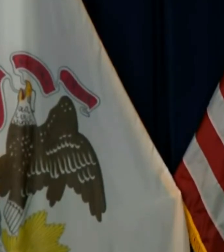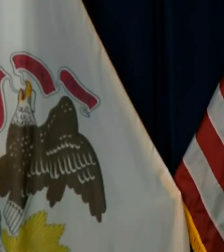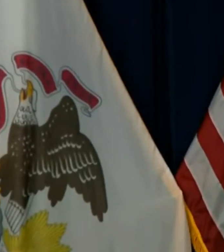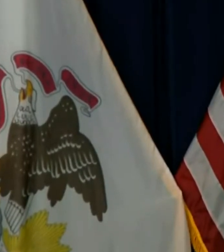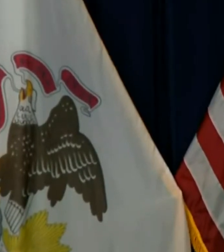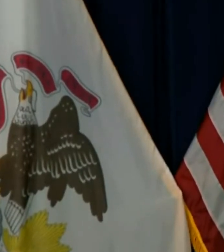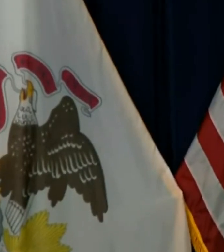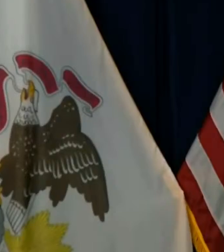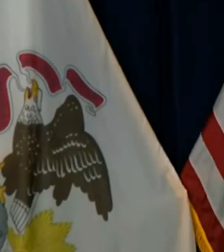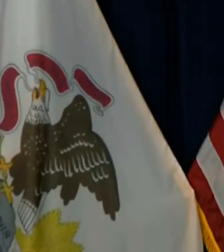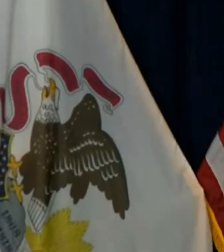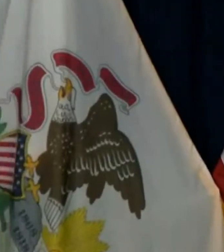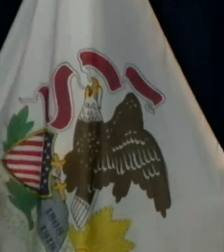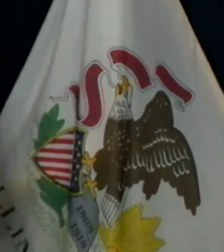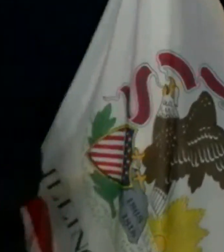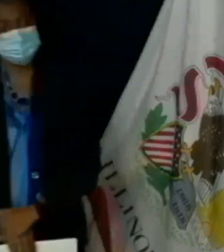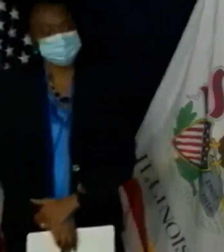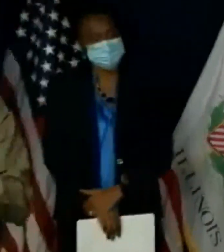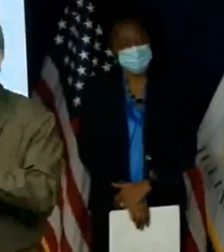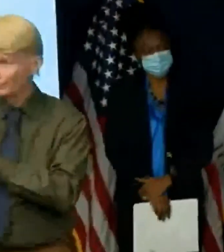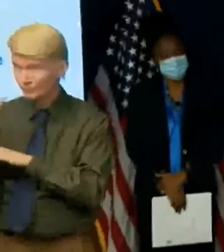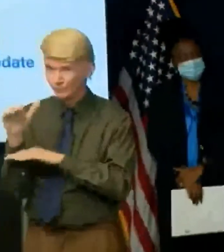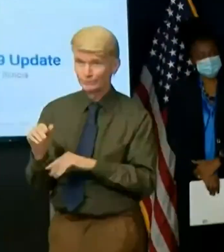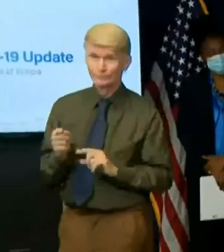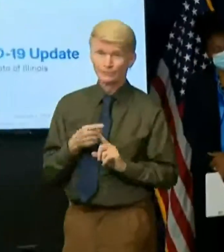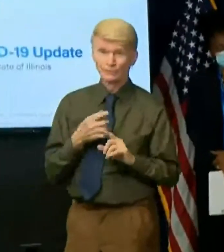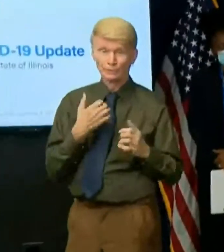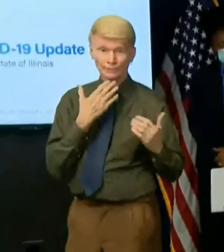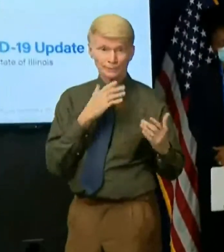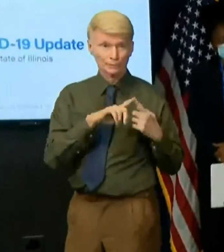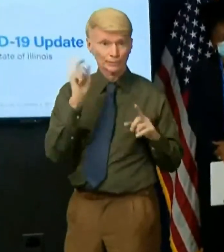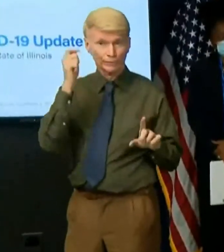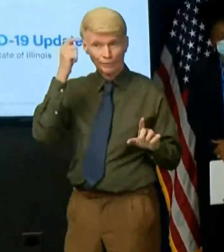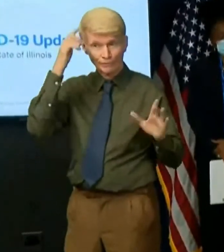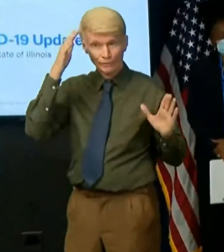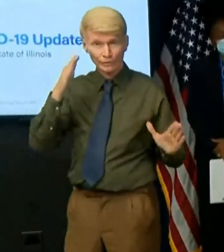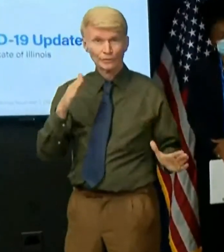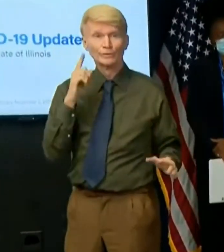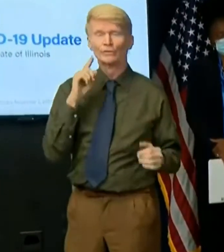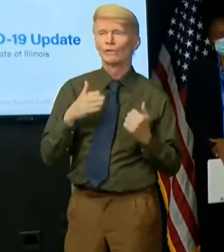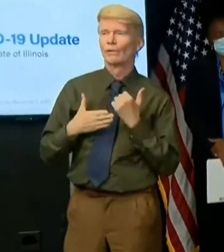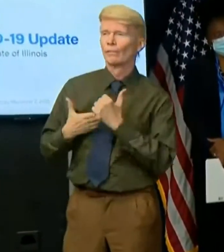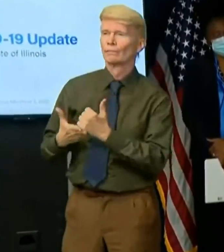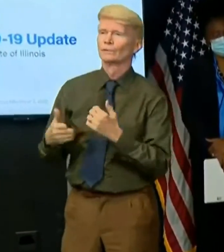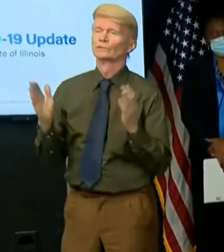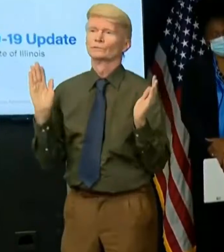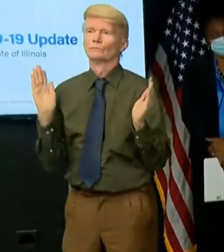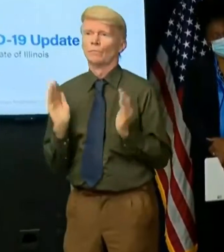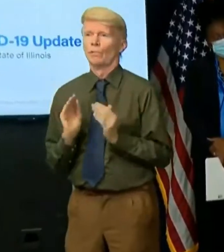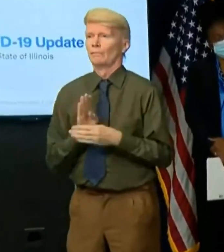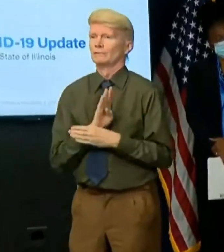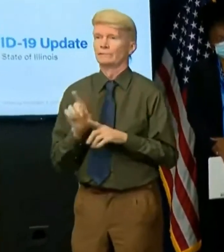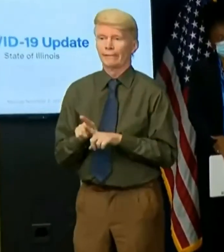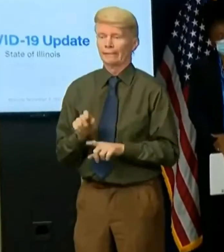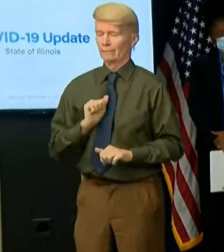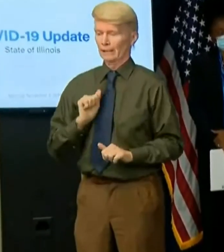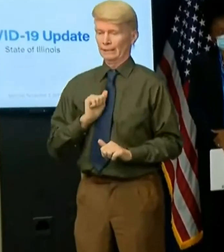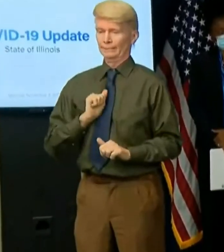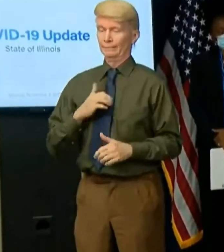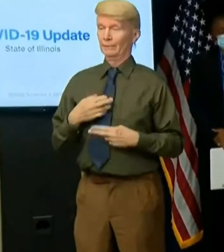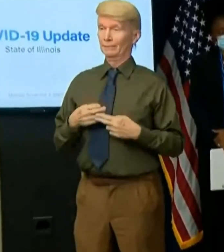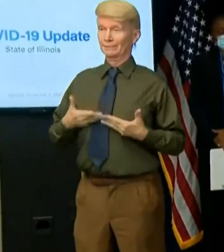Good afternoon. First, I want to say thank you to the governor for helping small businesses like mine. My name is